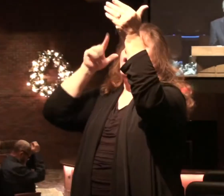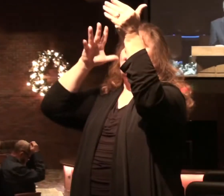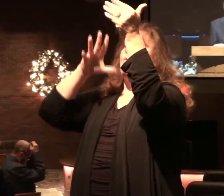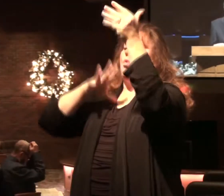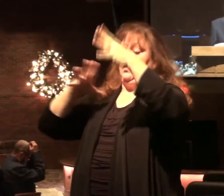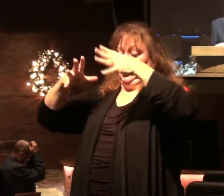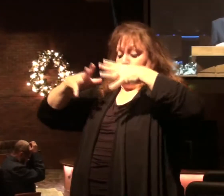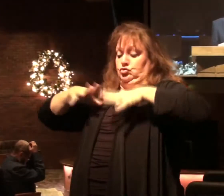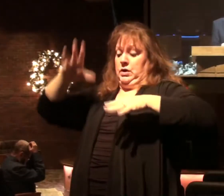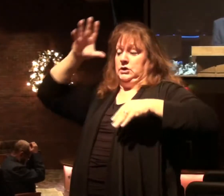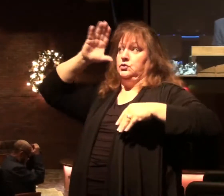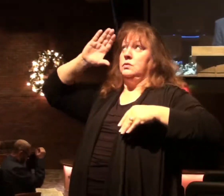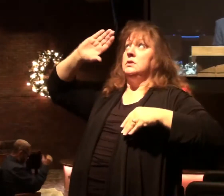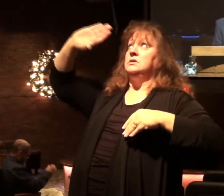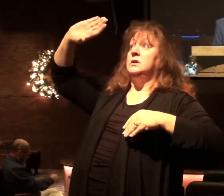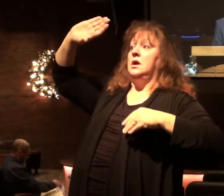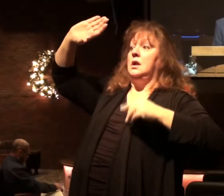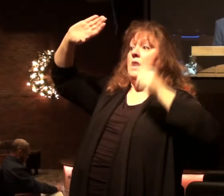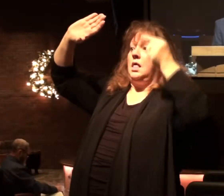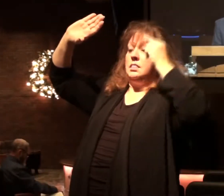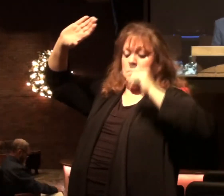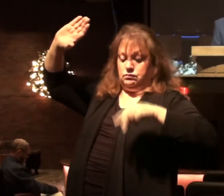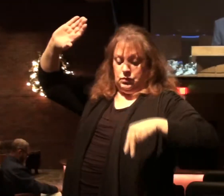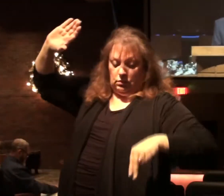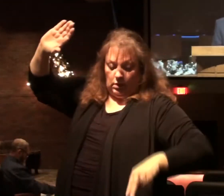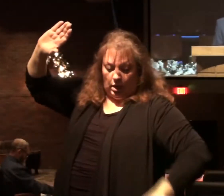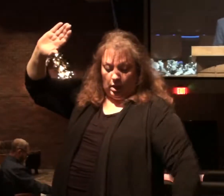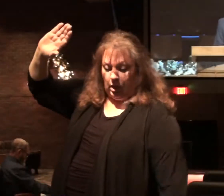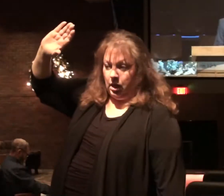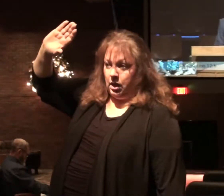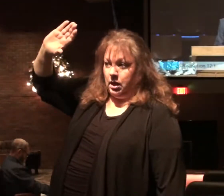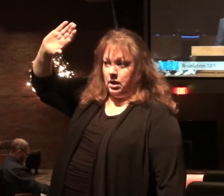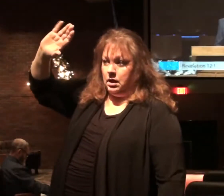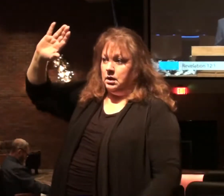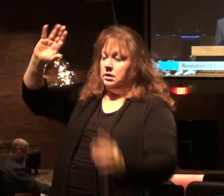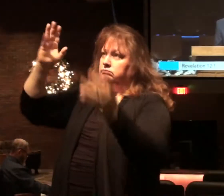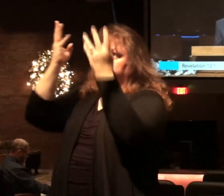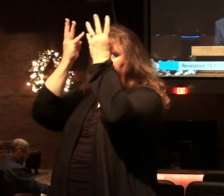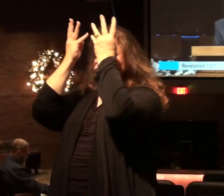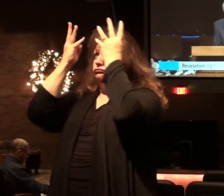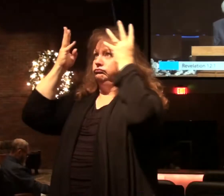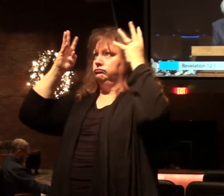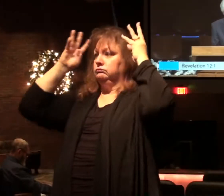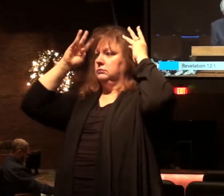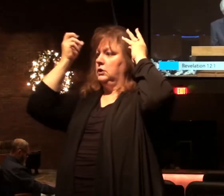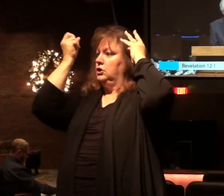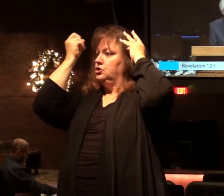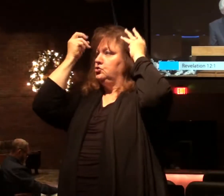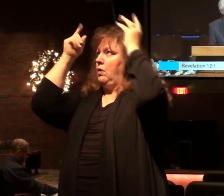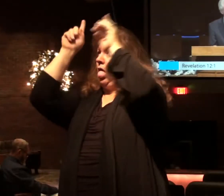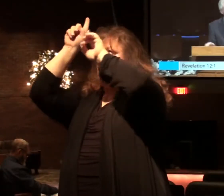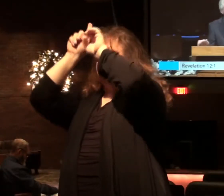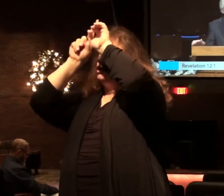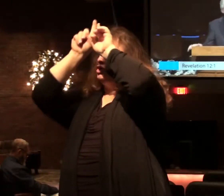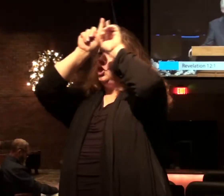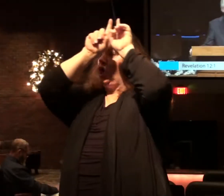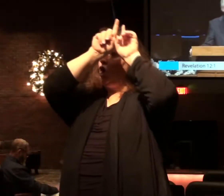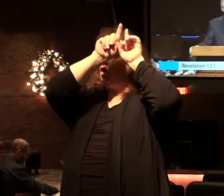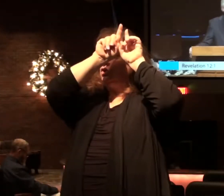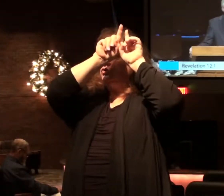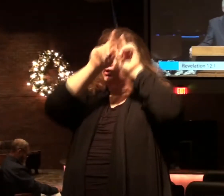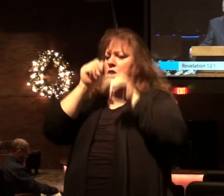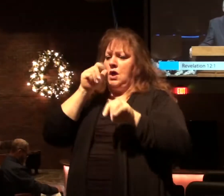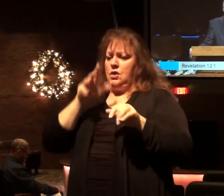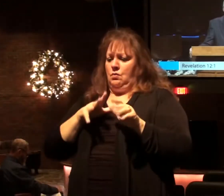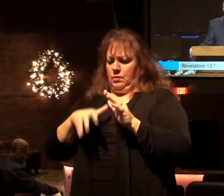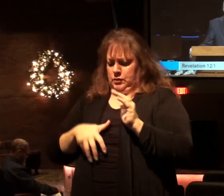sun, the moon under her feet, and on her head a crown of 12 stars. And she was